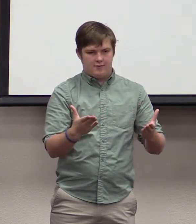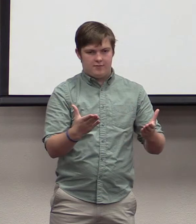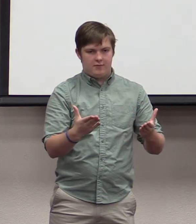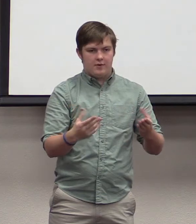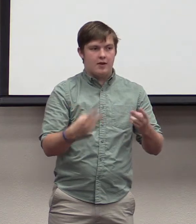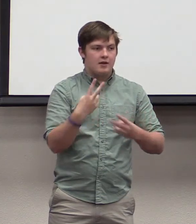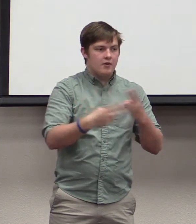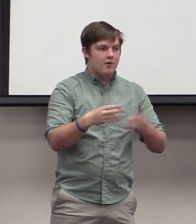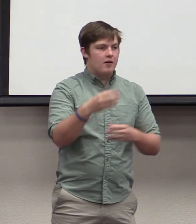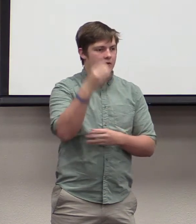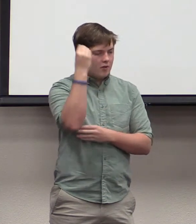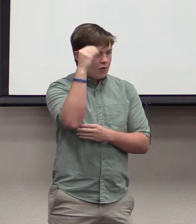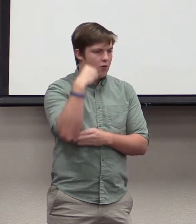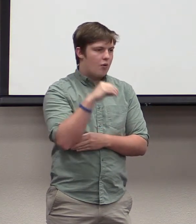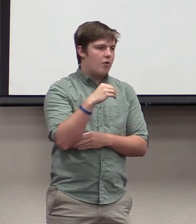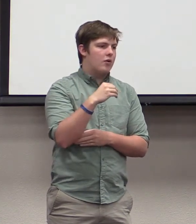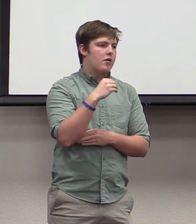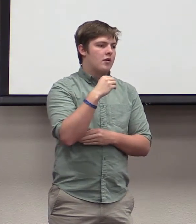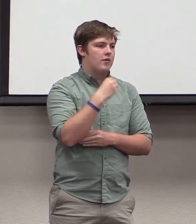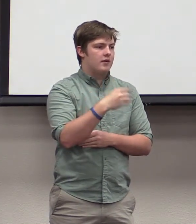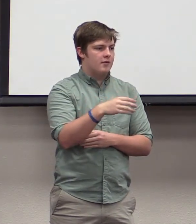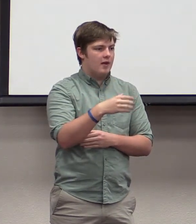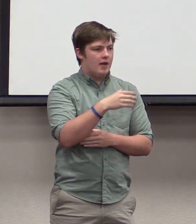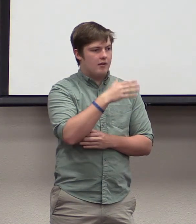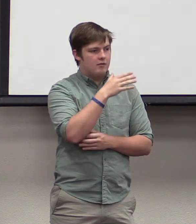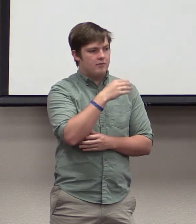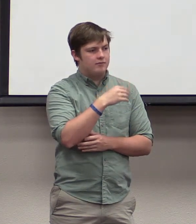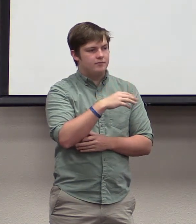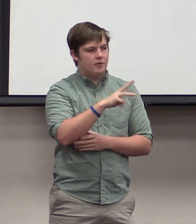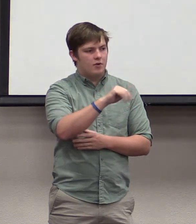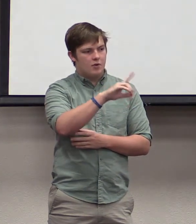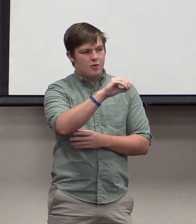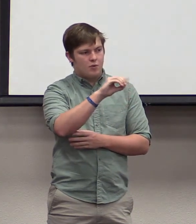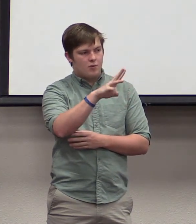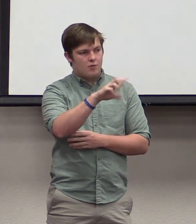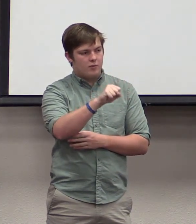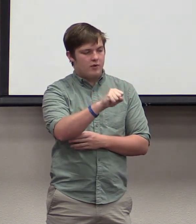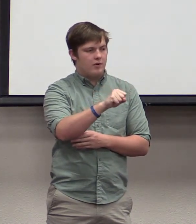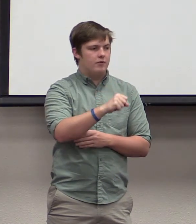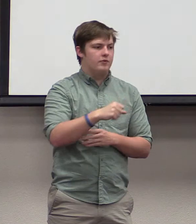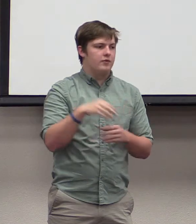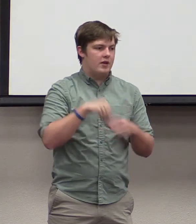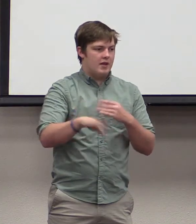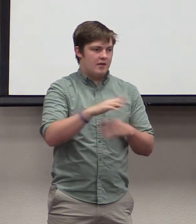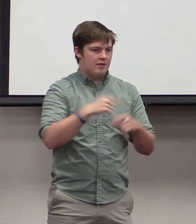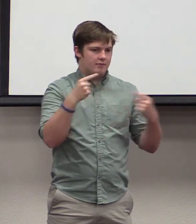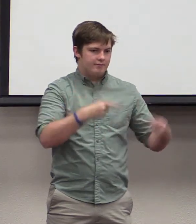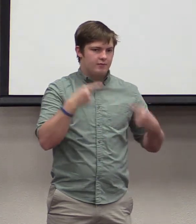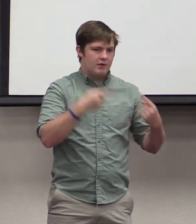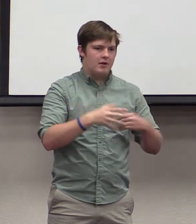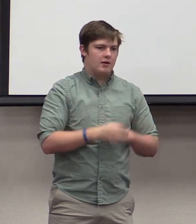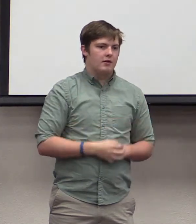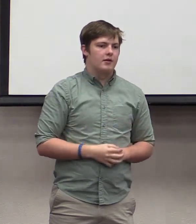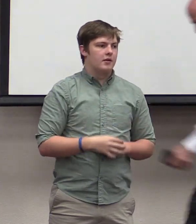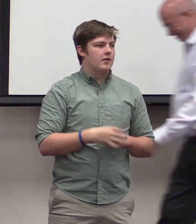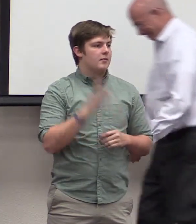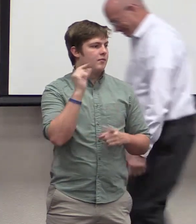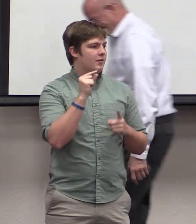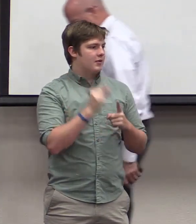visit orphans and widows in their affliction, and to keep oneself unstained from the world. Preach word.